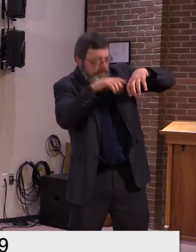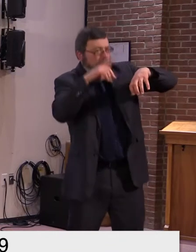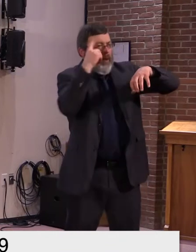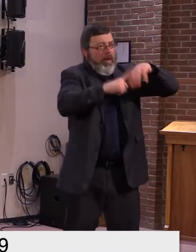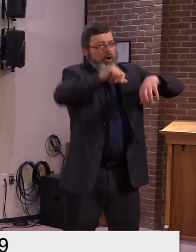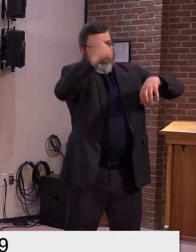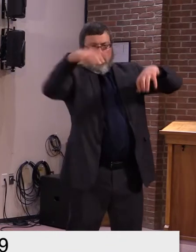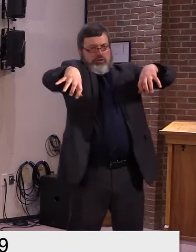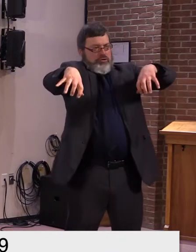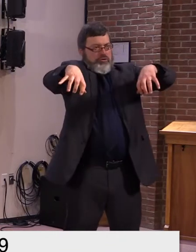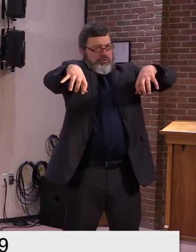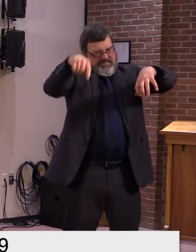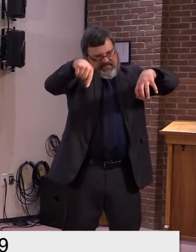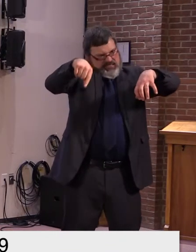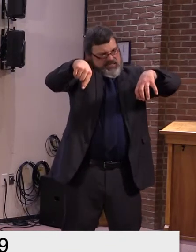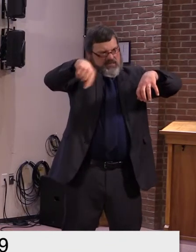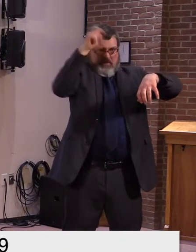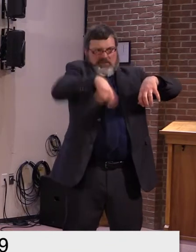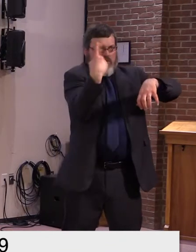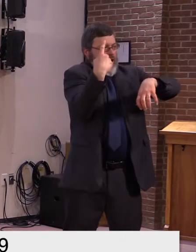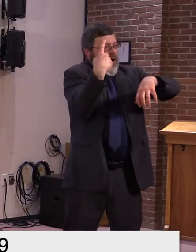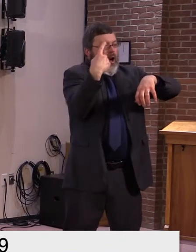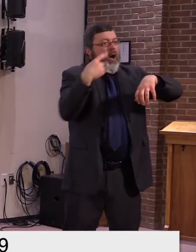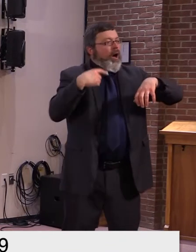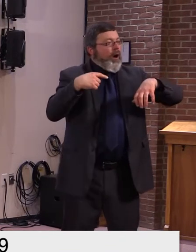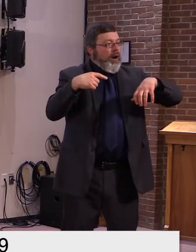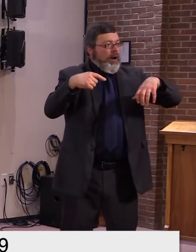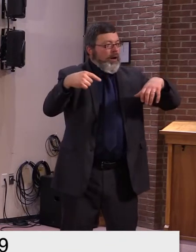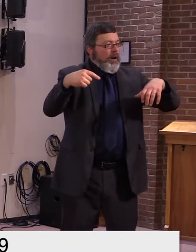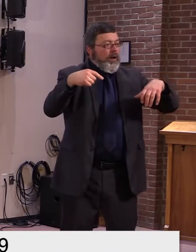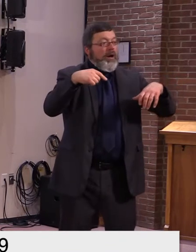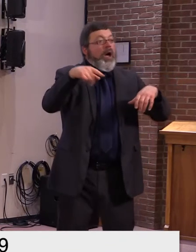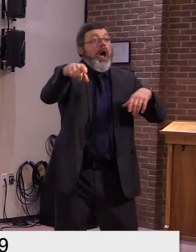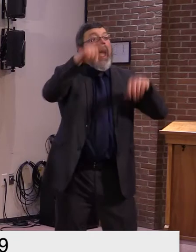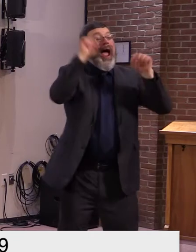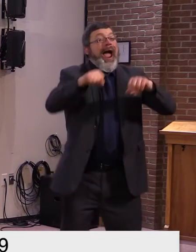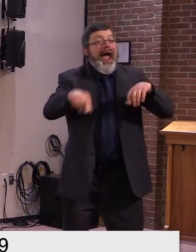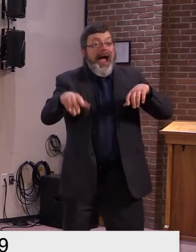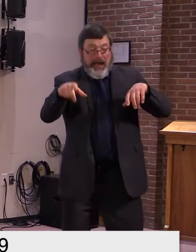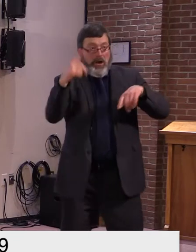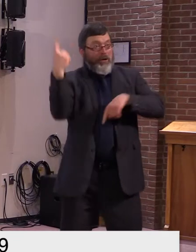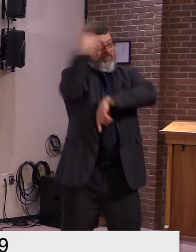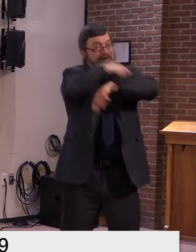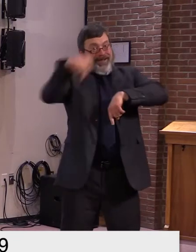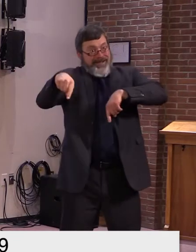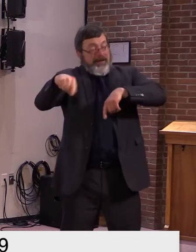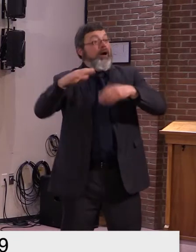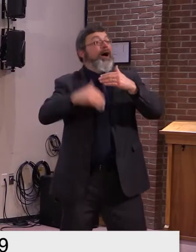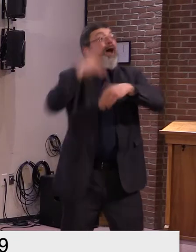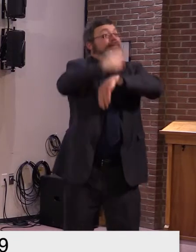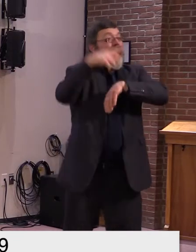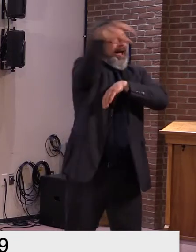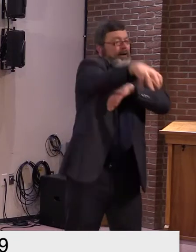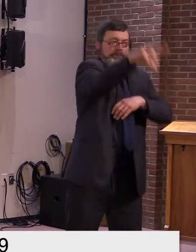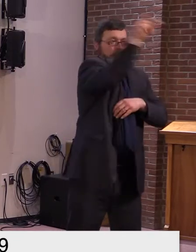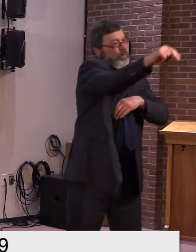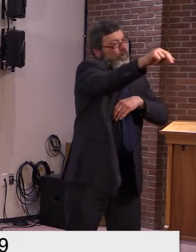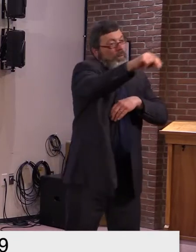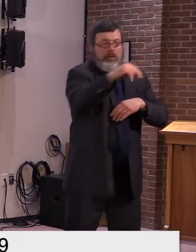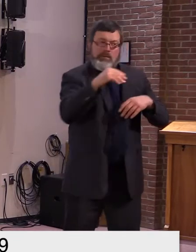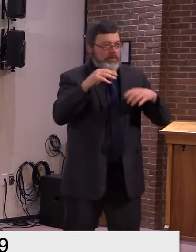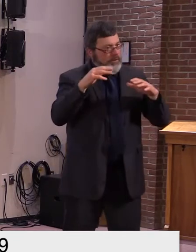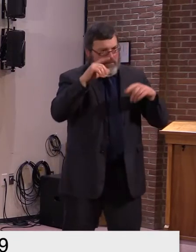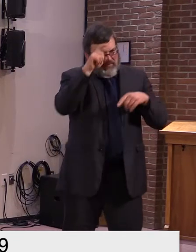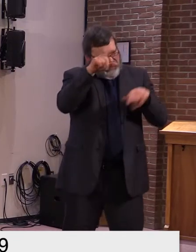if it's on different days, is not permitted. Again, while we're providing a narrow path to very